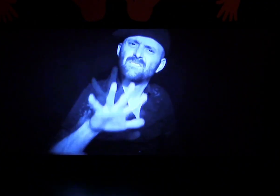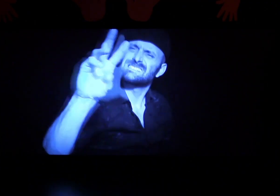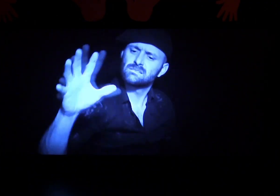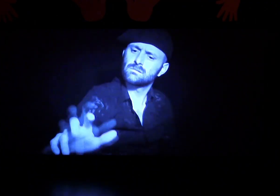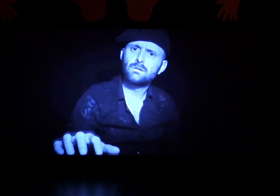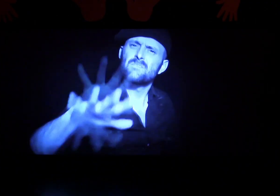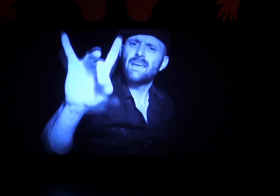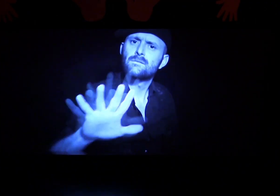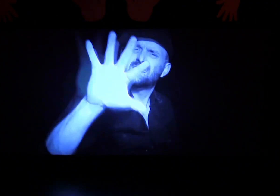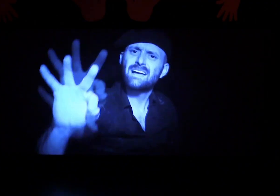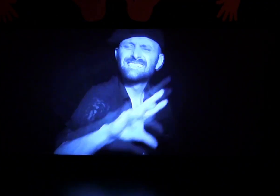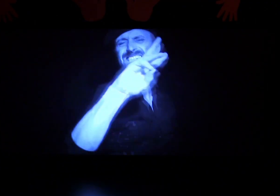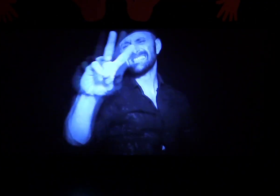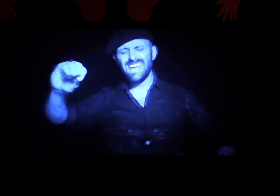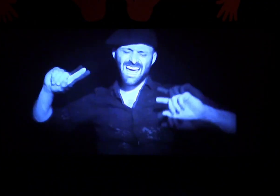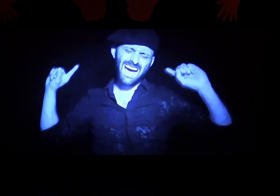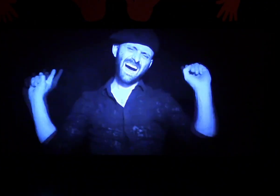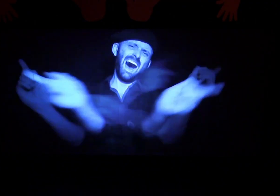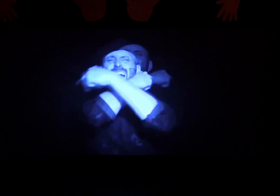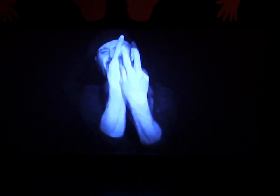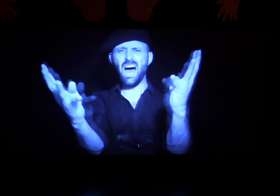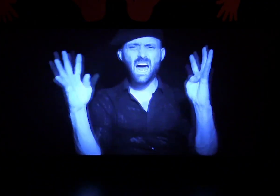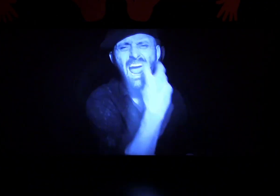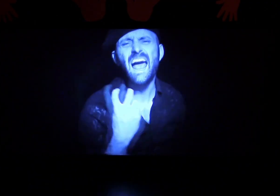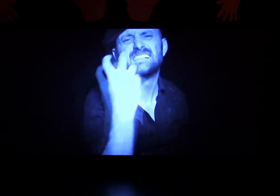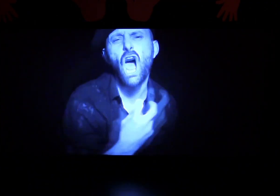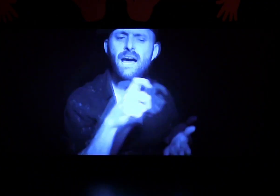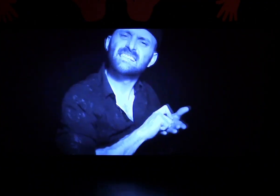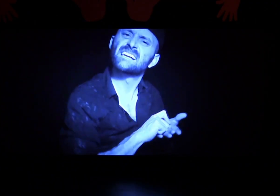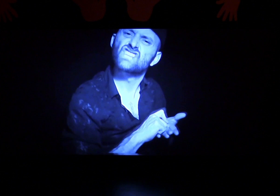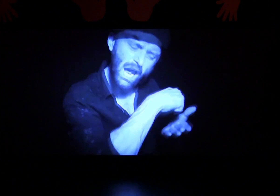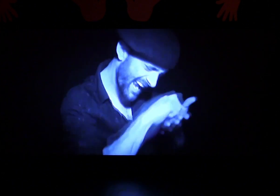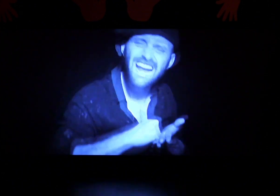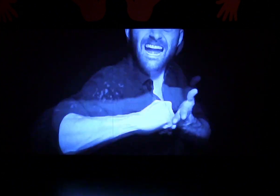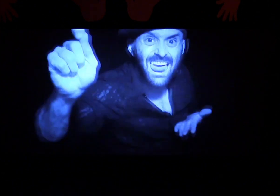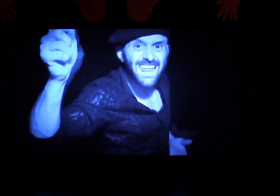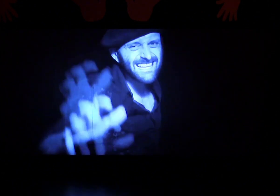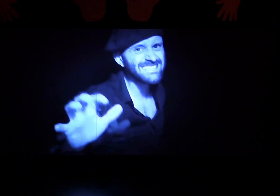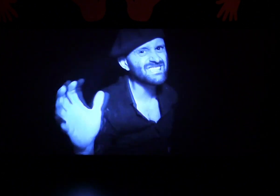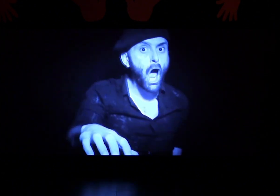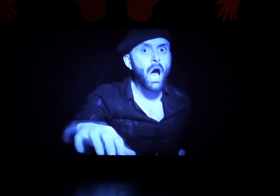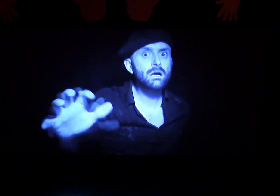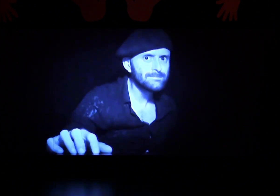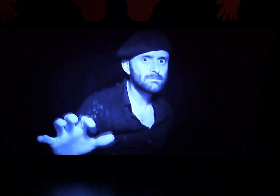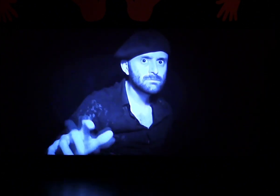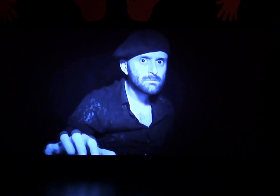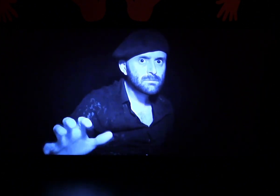52, 53, 54, 55, 56, 57, 58, 59, 60, tick, tock, say it right, tick, tock, check that box,